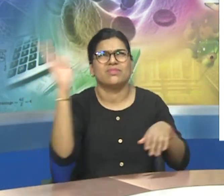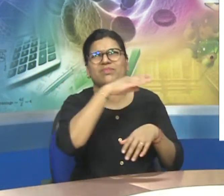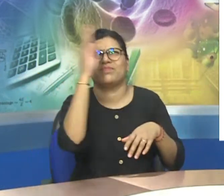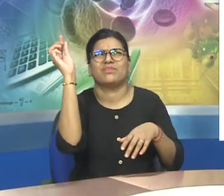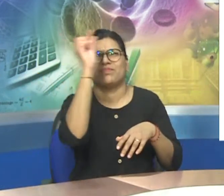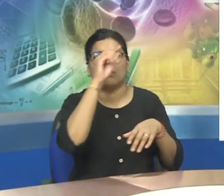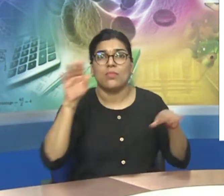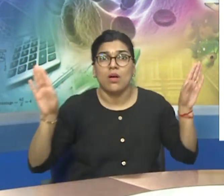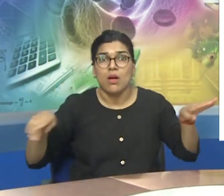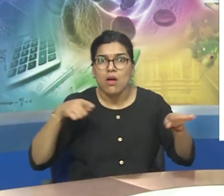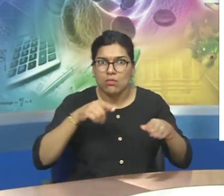garbage.